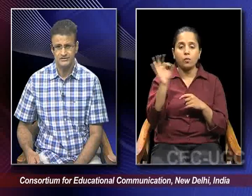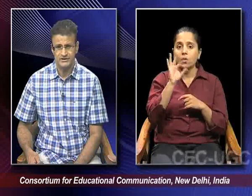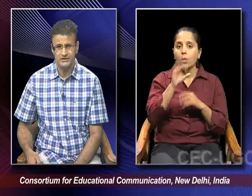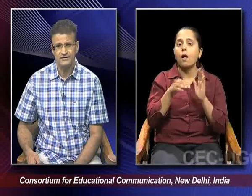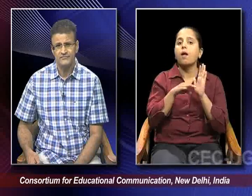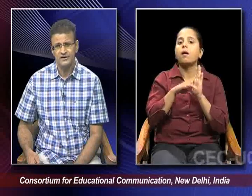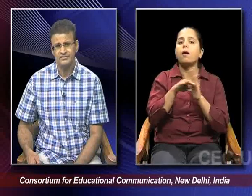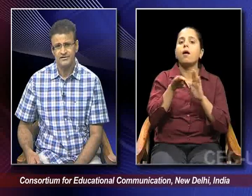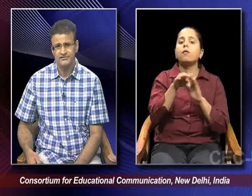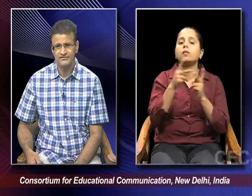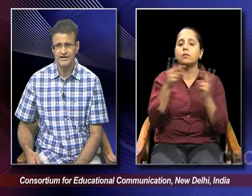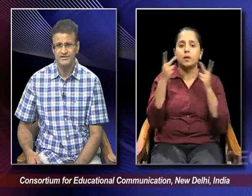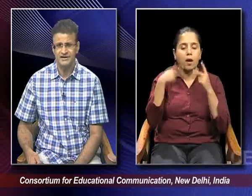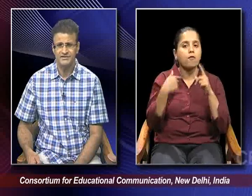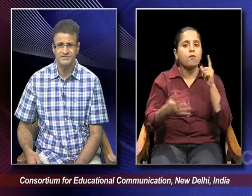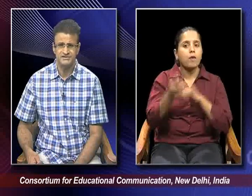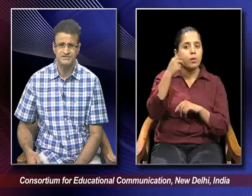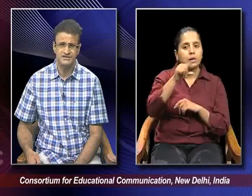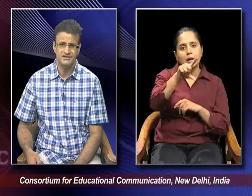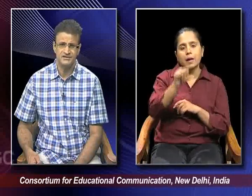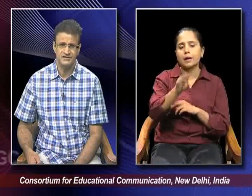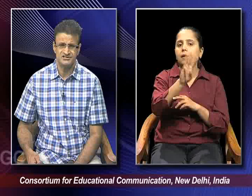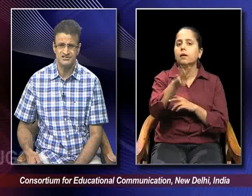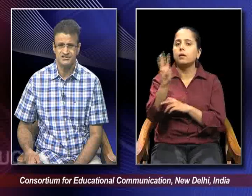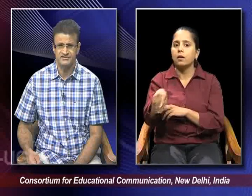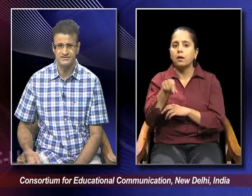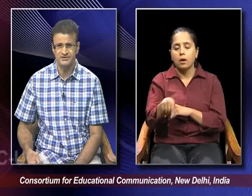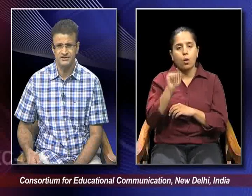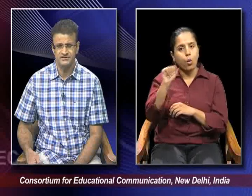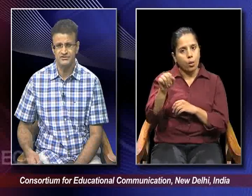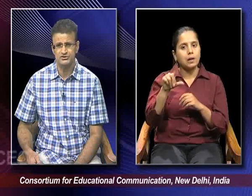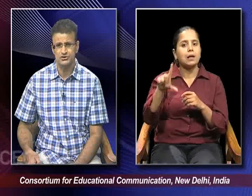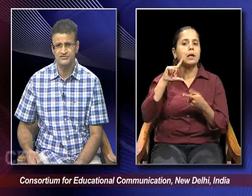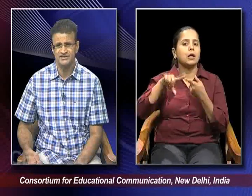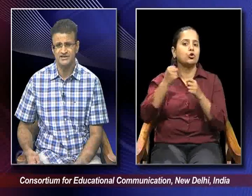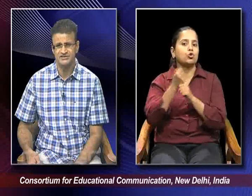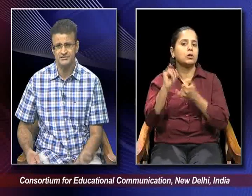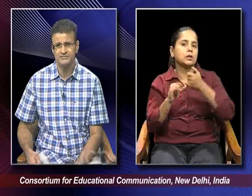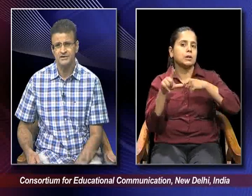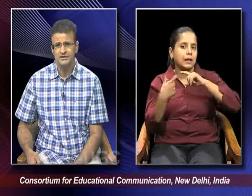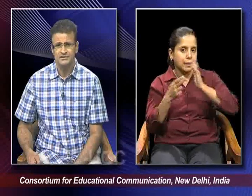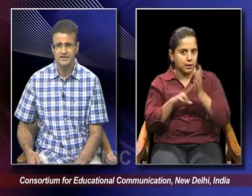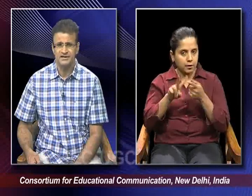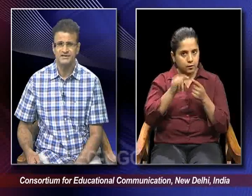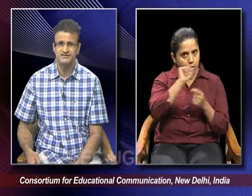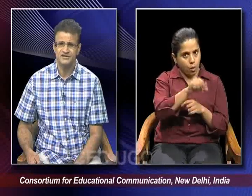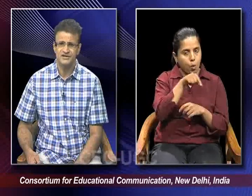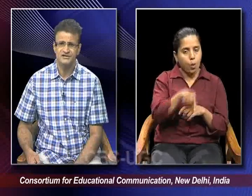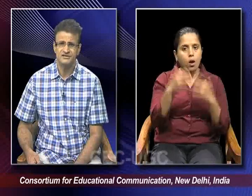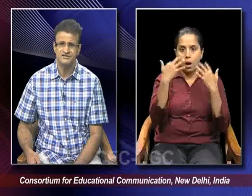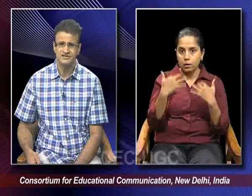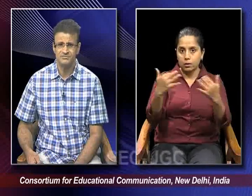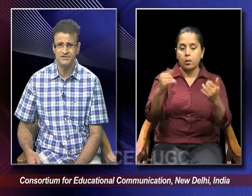as well. When we find in 1933 in the Legislative Assembly, in the words of Sadiq Hassan, that there is a